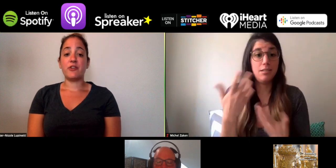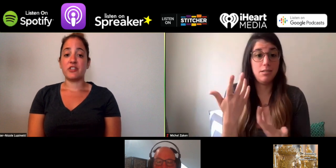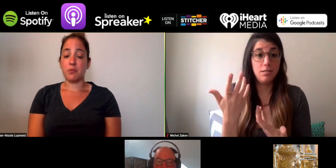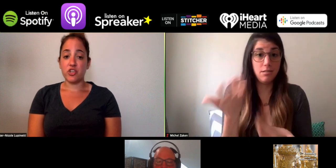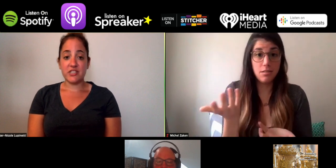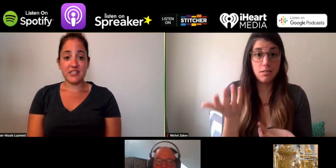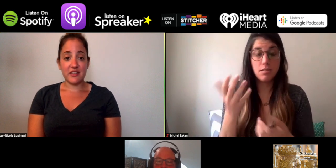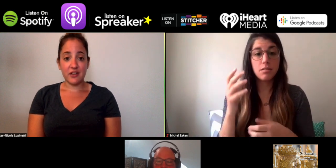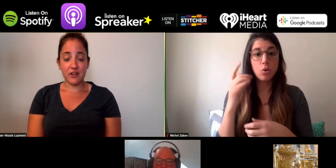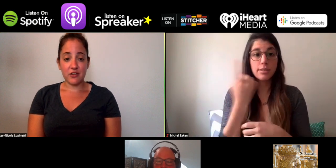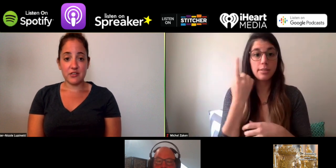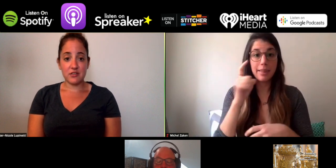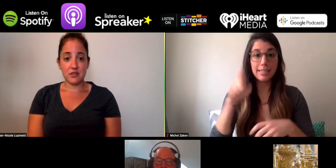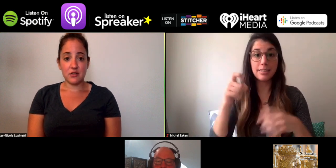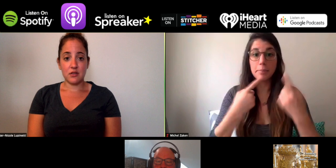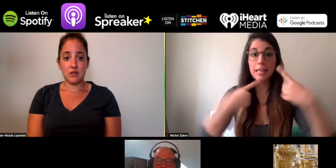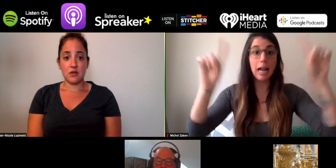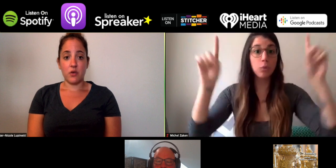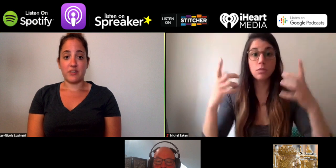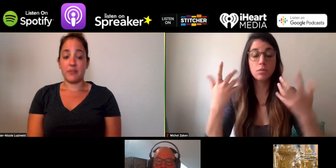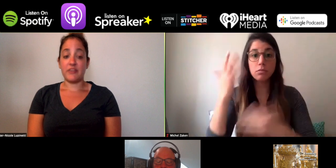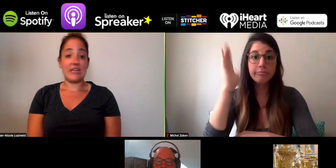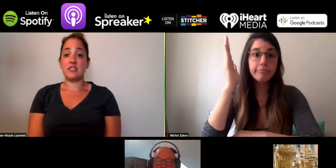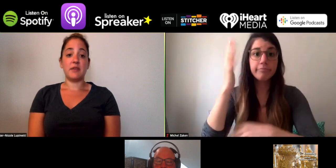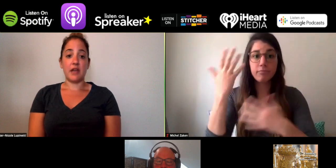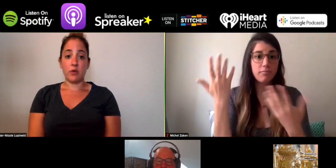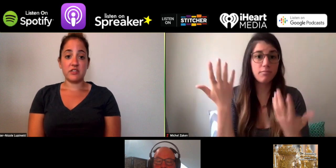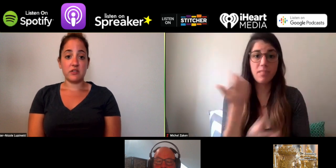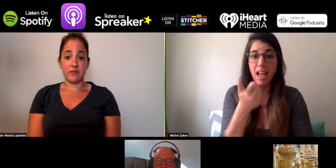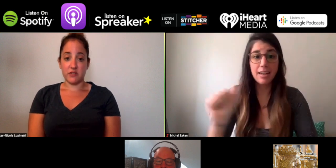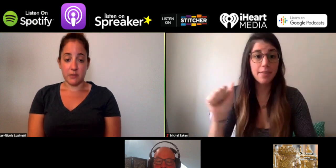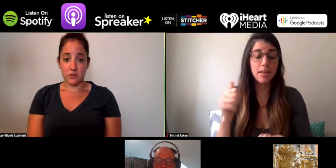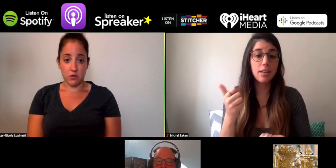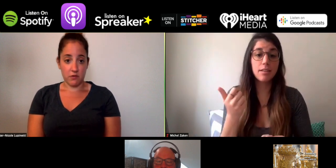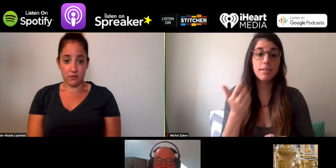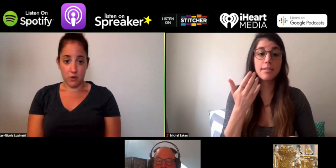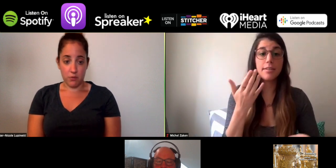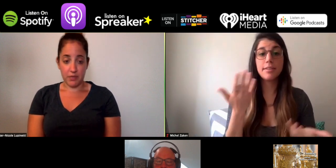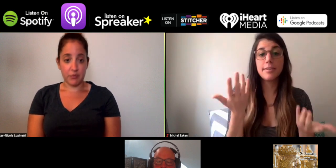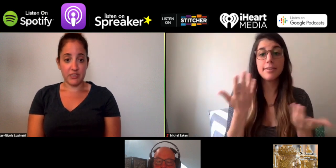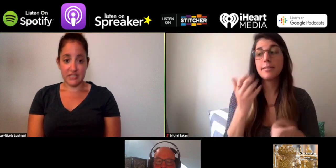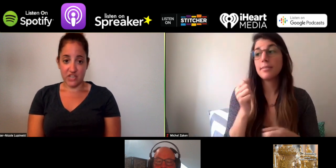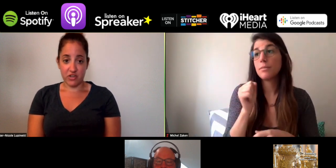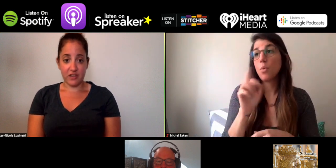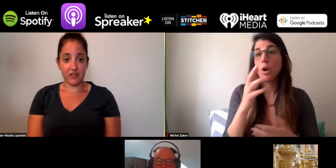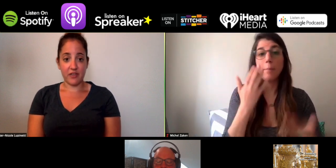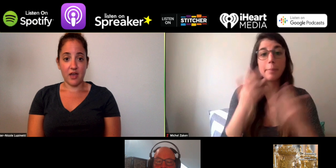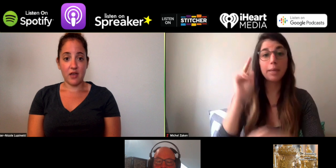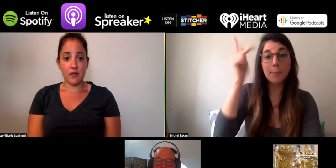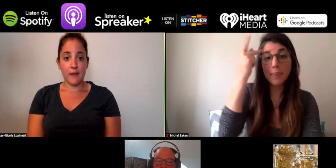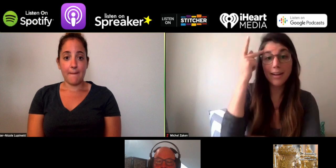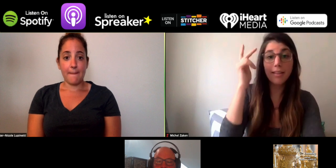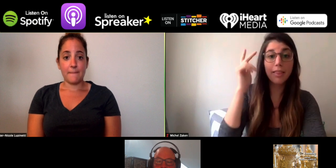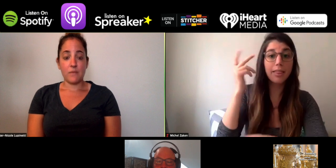If there's an emergency that occurs or something that needs to be announced, if there's some sort of, you know, big presentation or anything like